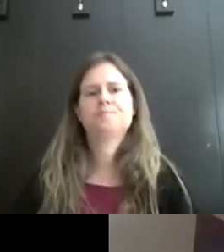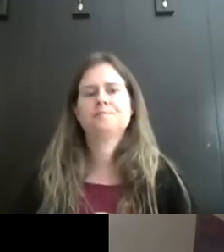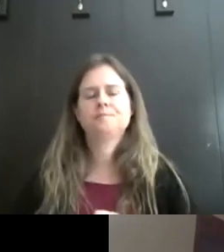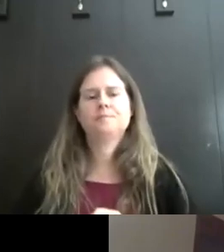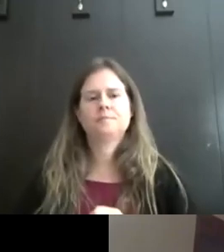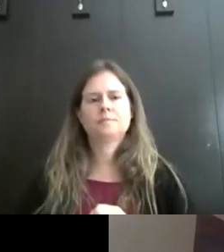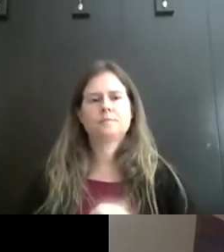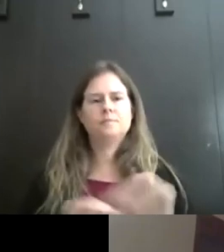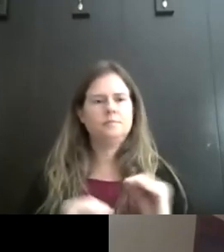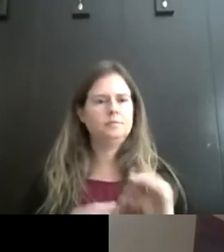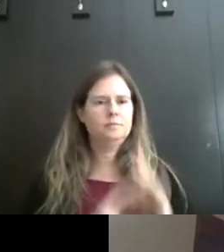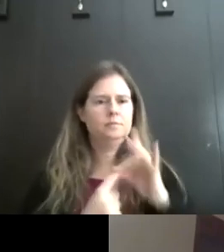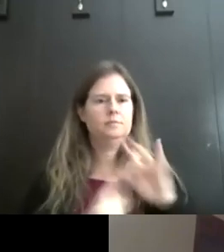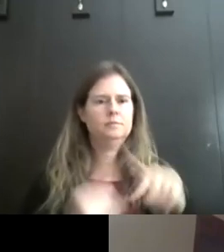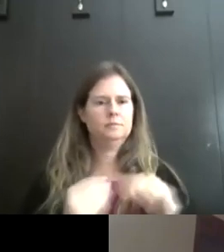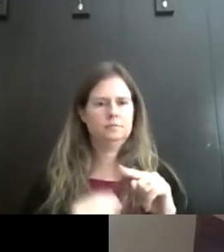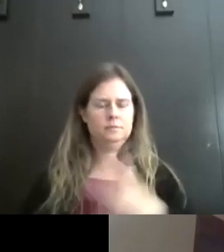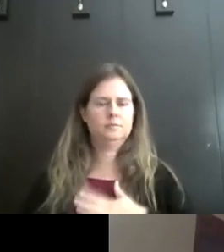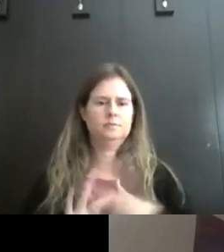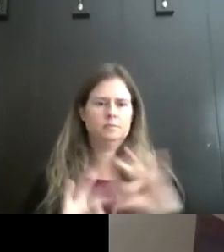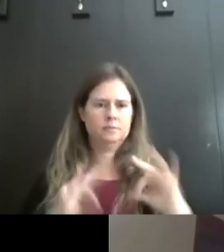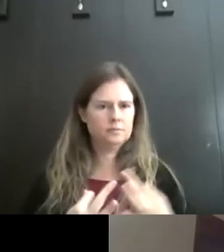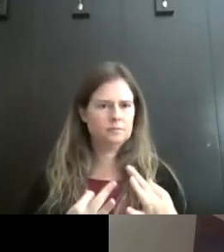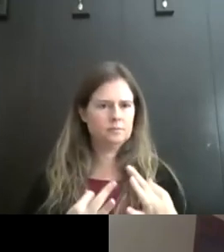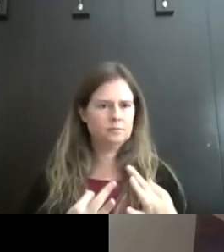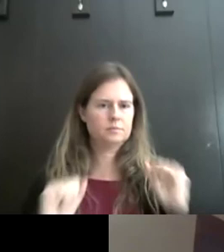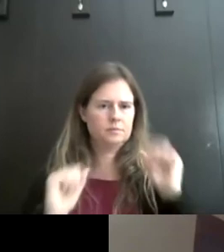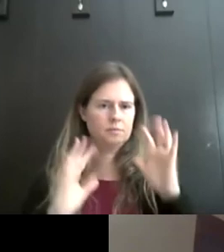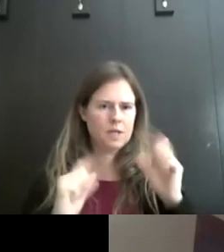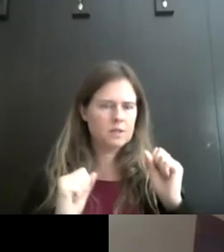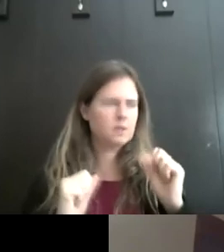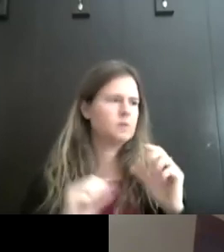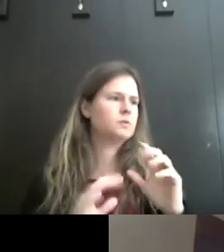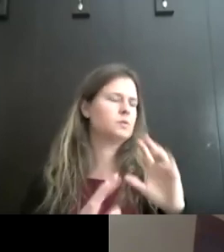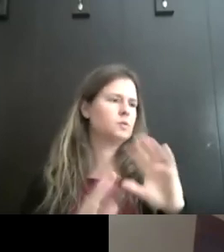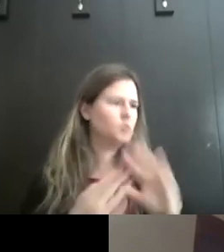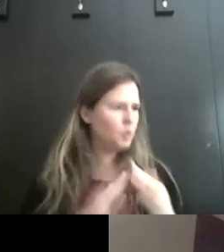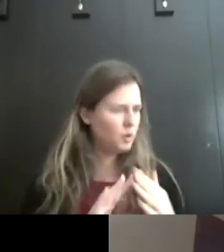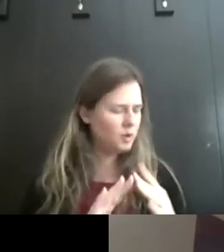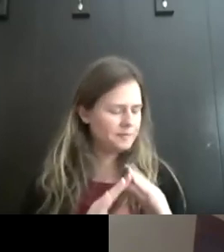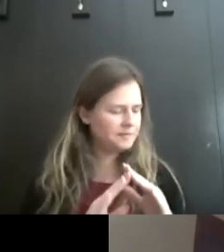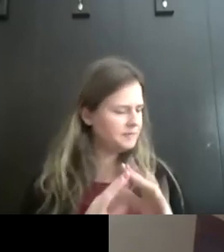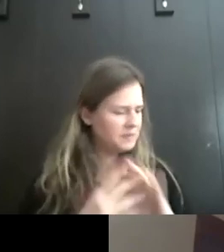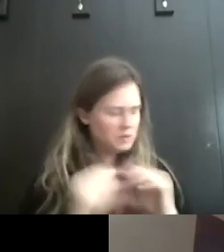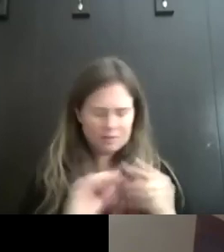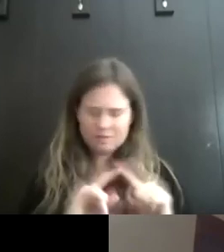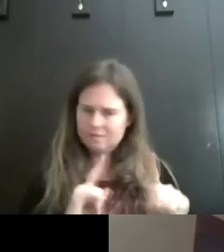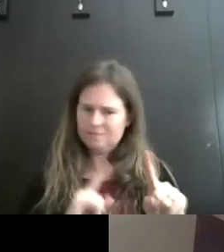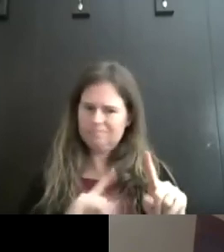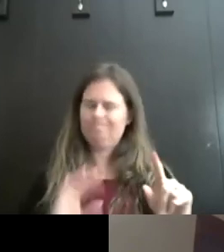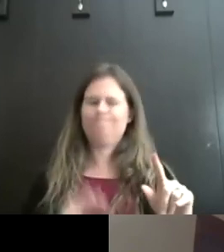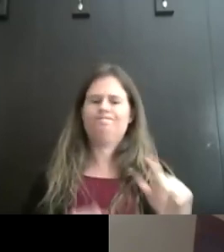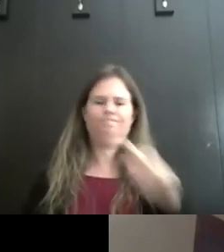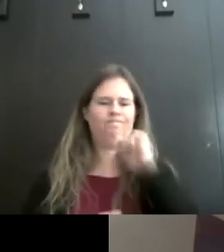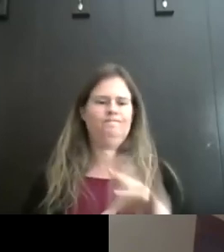Nothing unique about my family. Incredible stories, and there's nothing unique about them. It happened to I